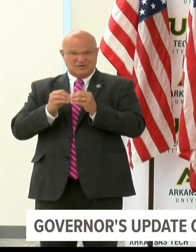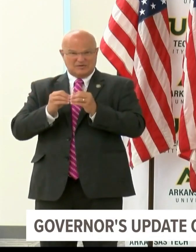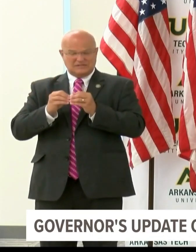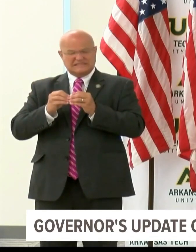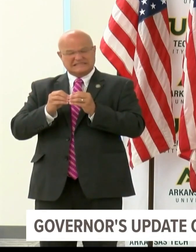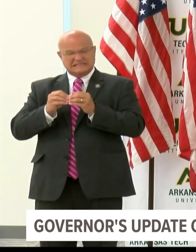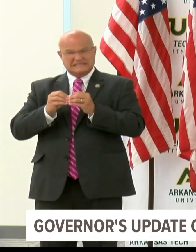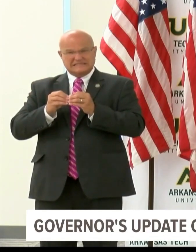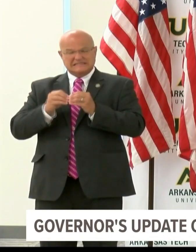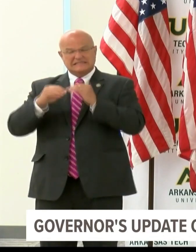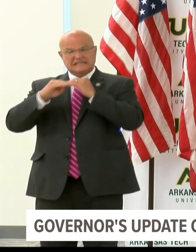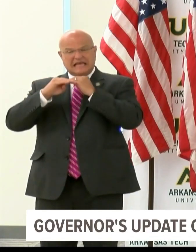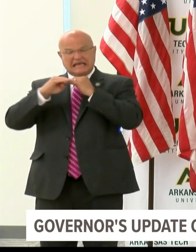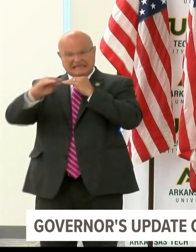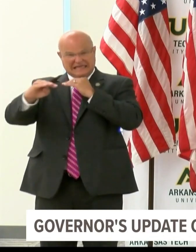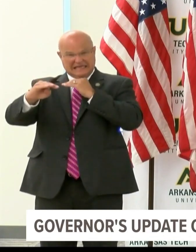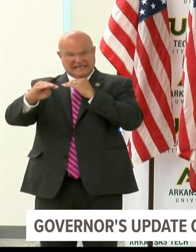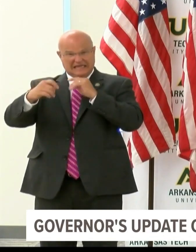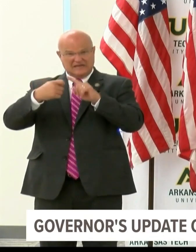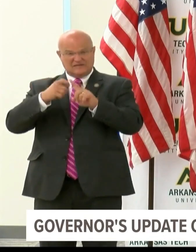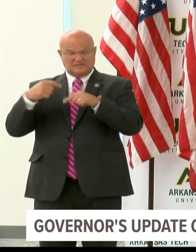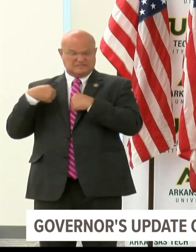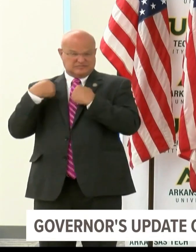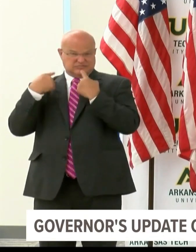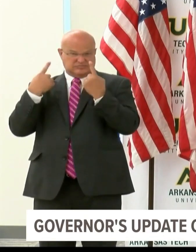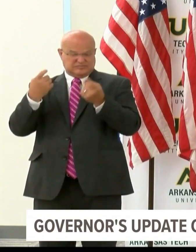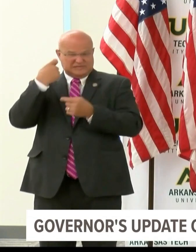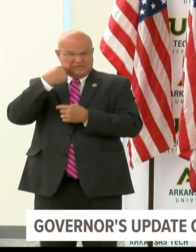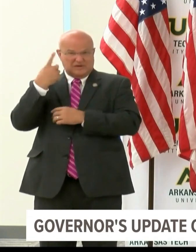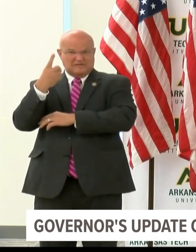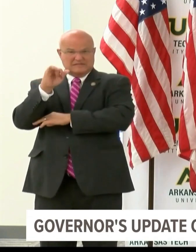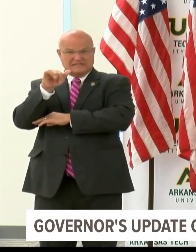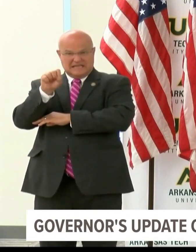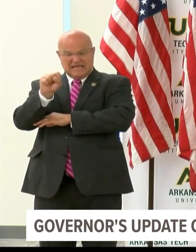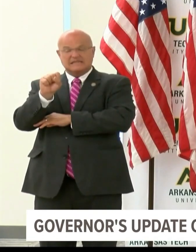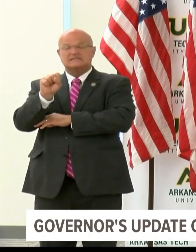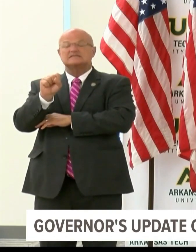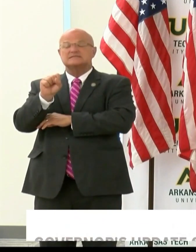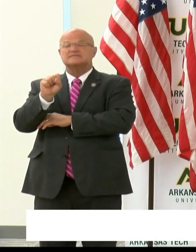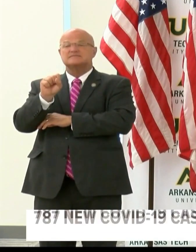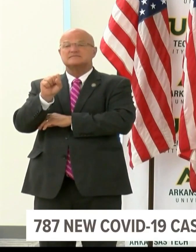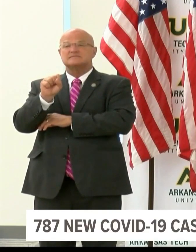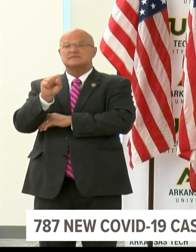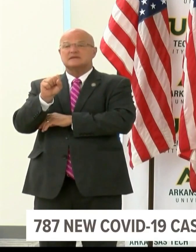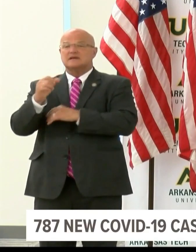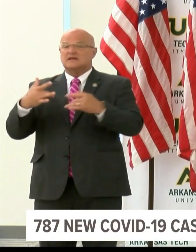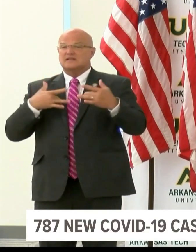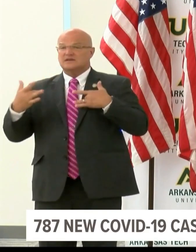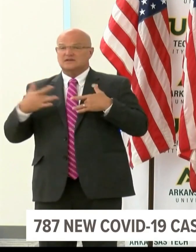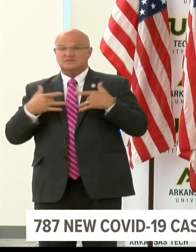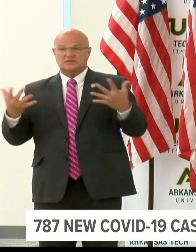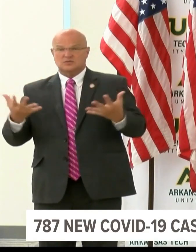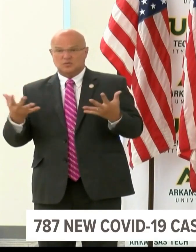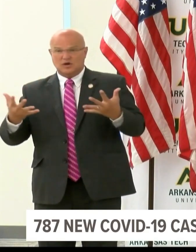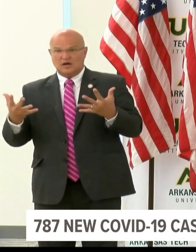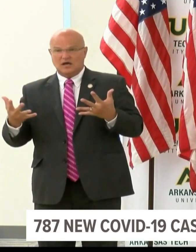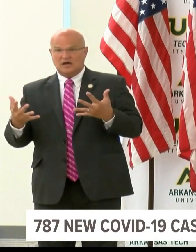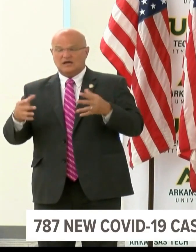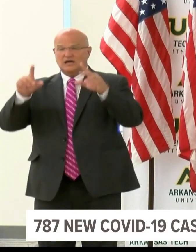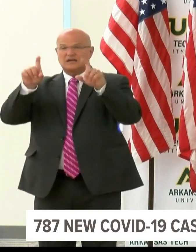somewhat flat from where we've been in previous days, the concern is that our testing